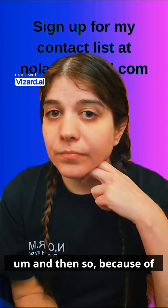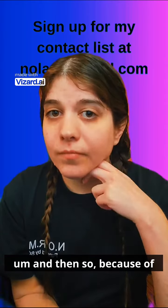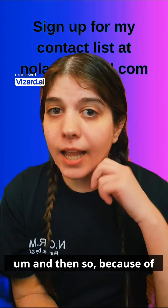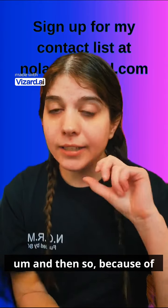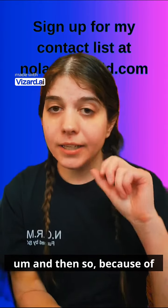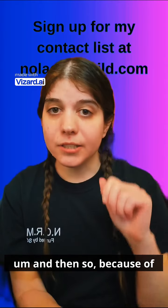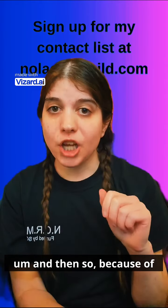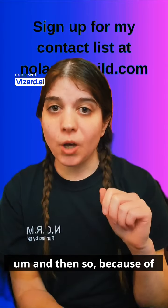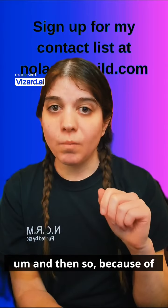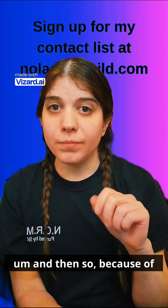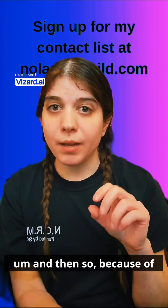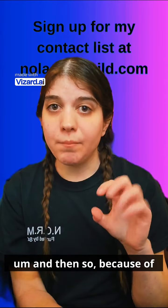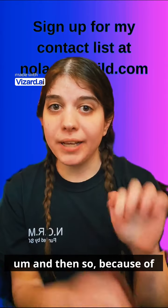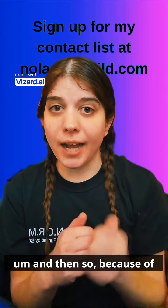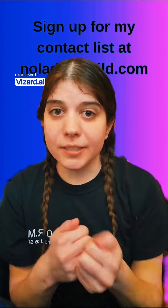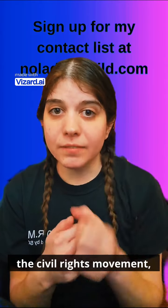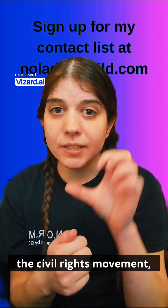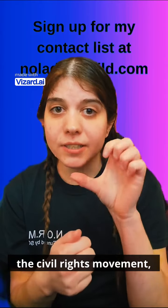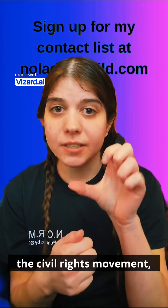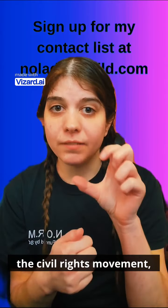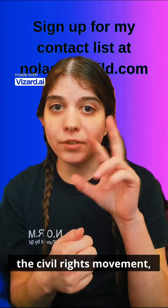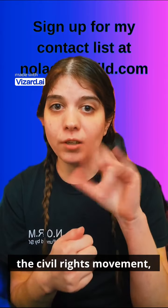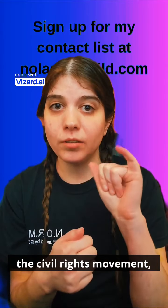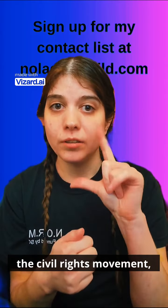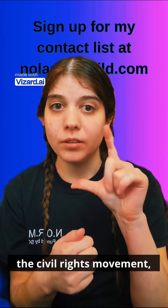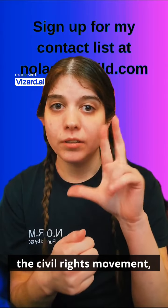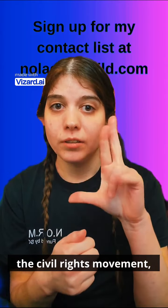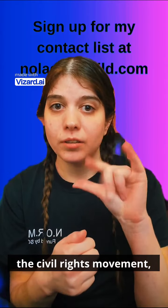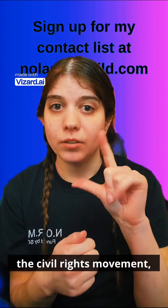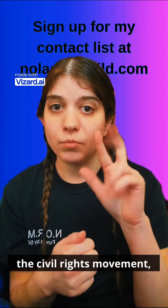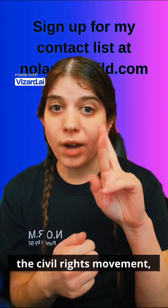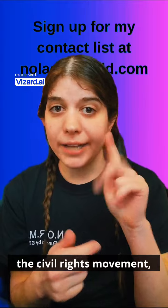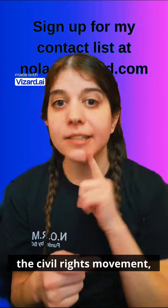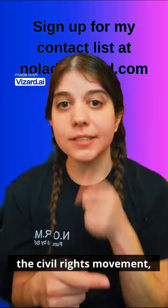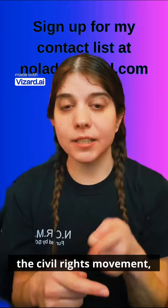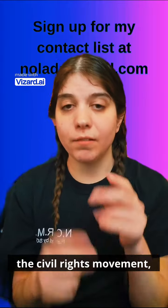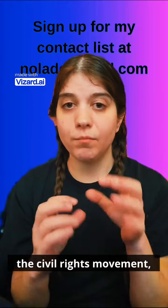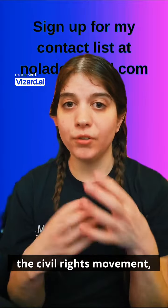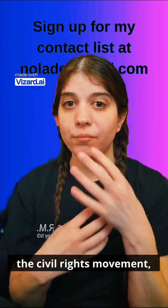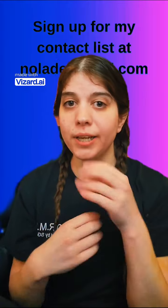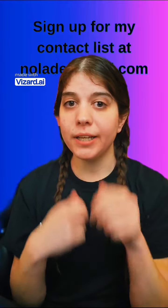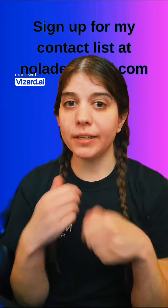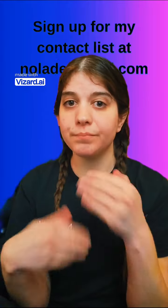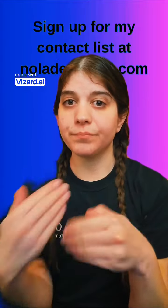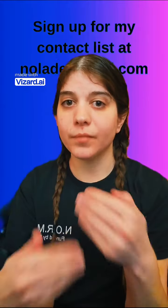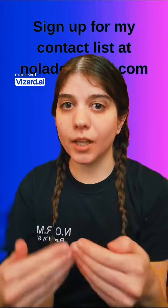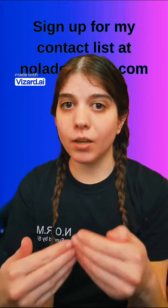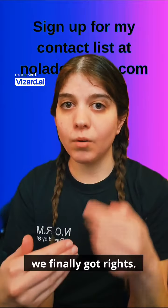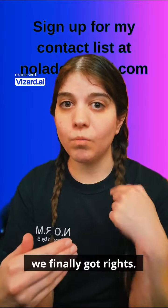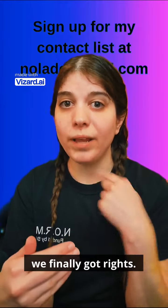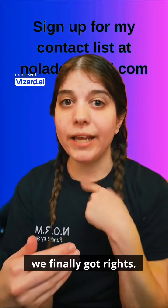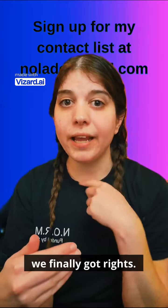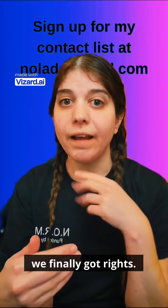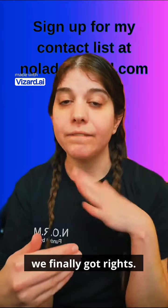And then so because of the civil rights movement, we